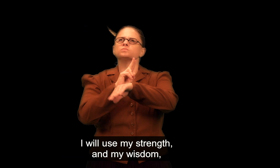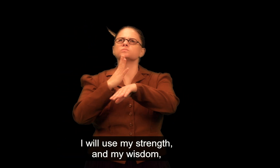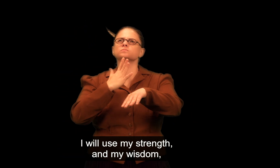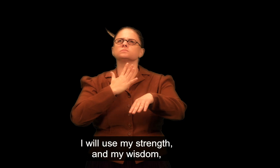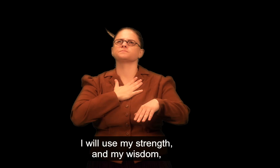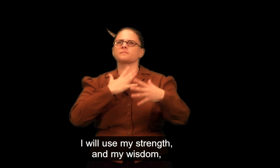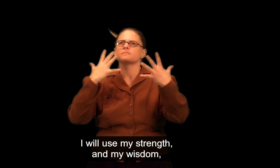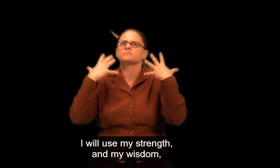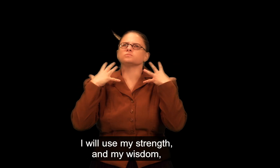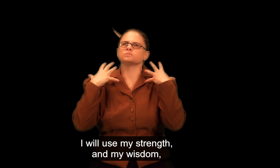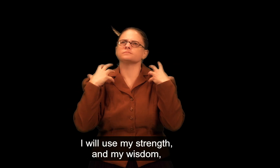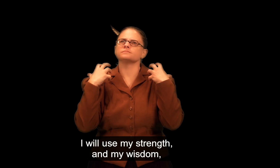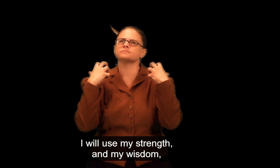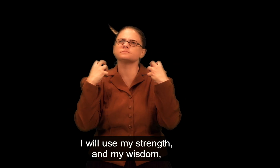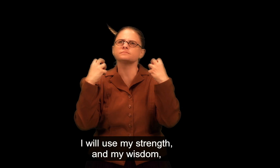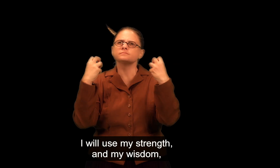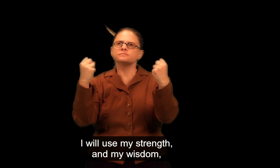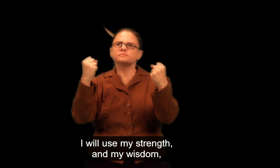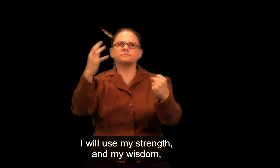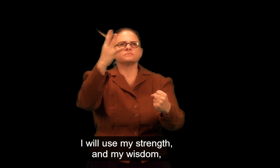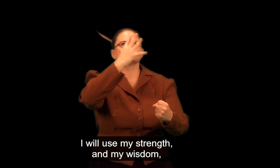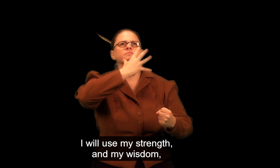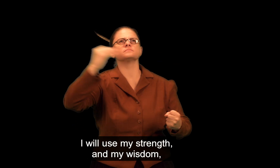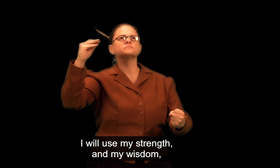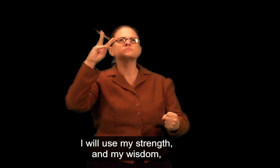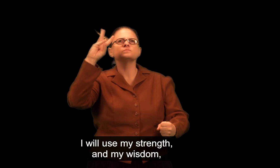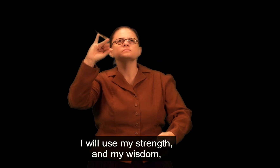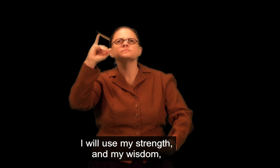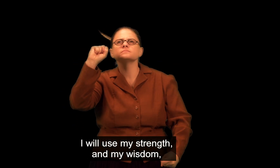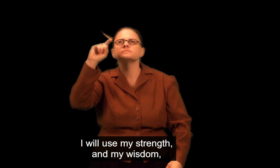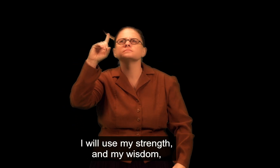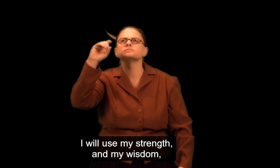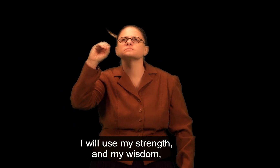I will use my strength and my wisdom,